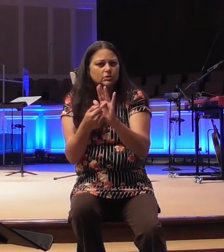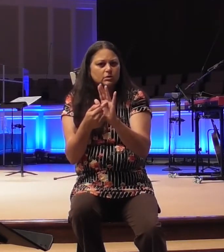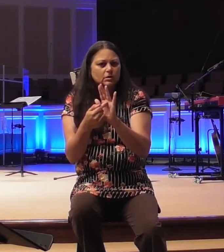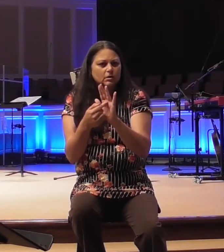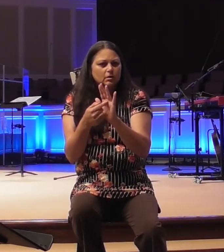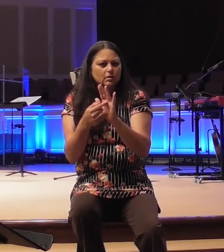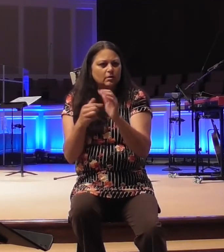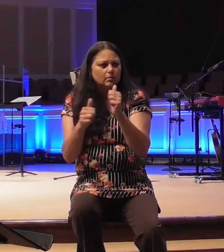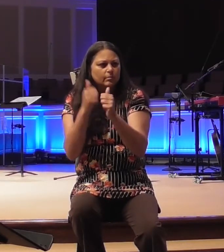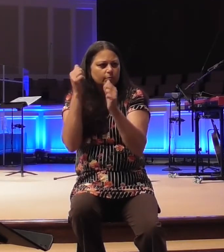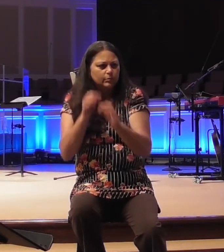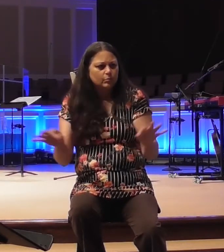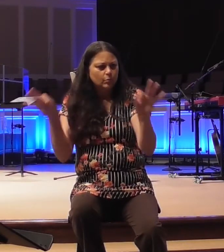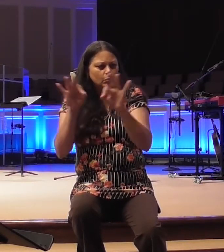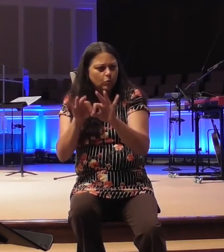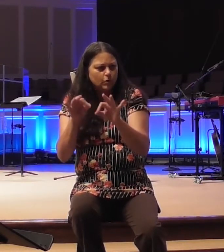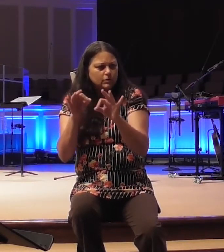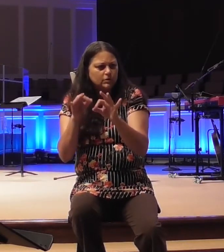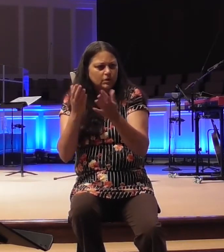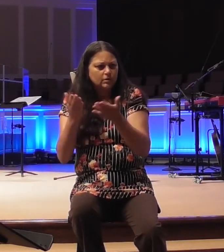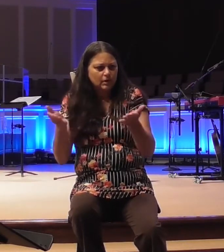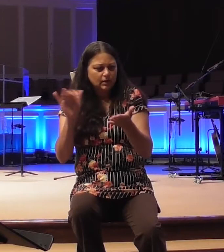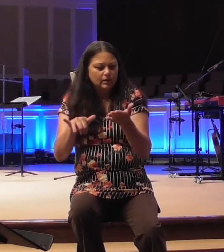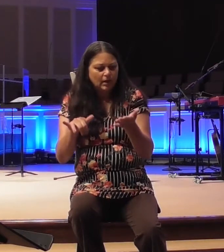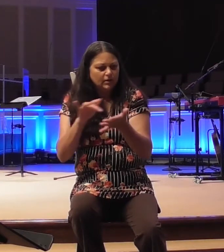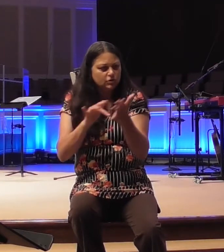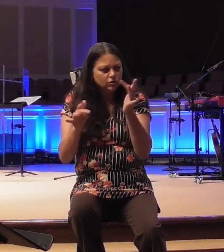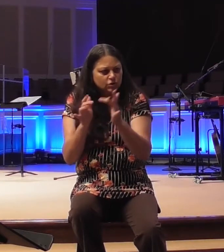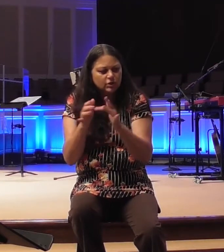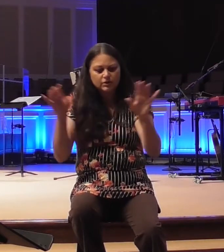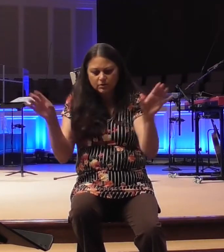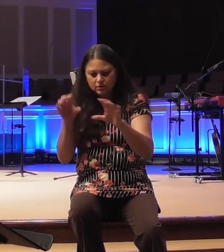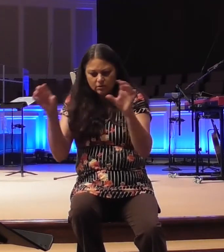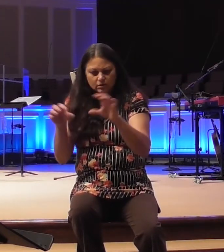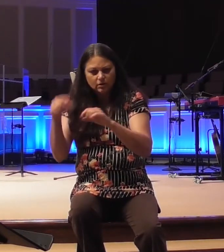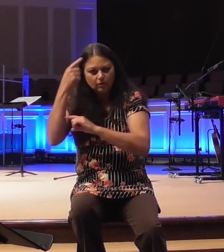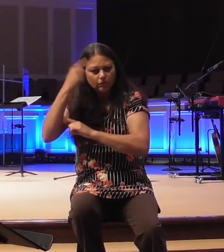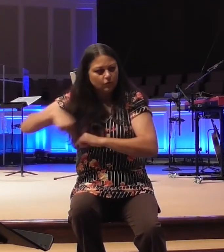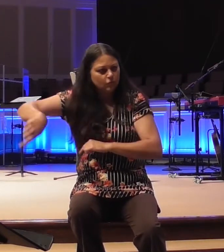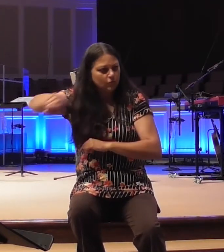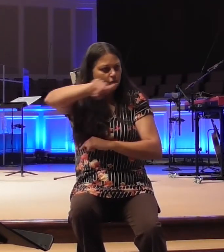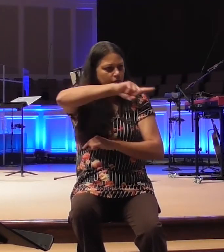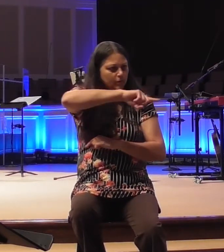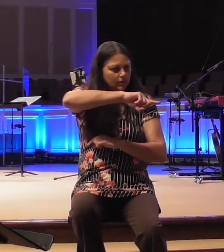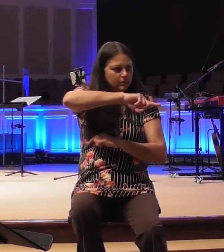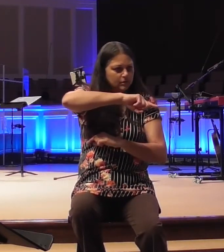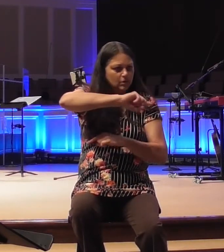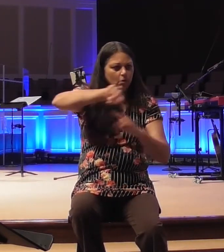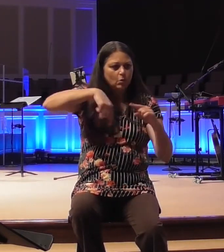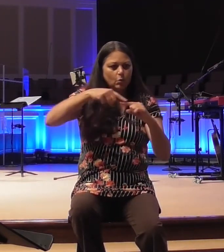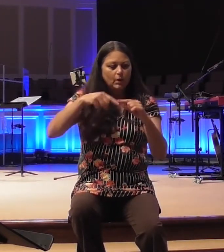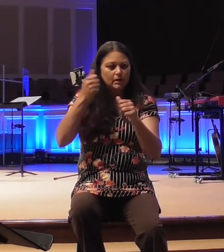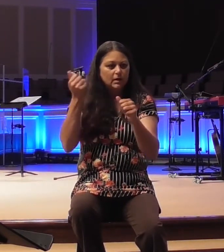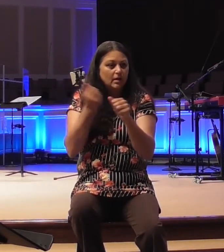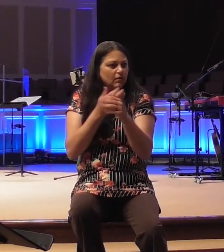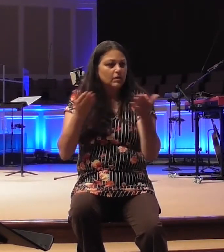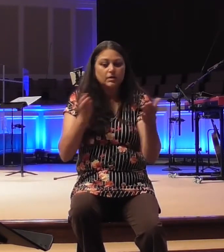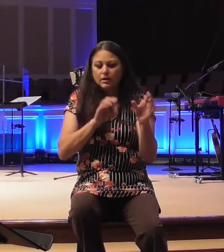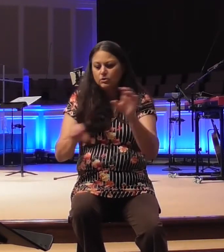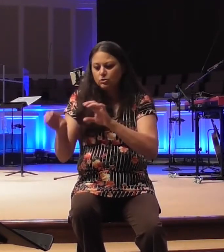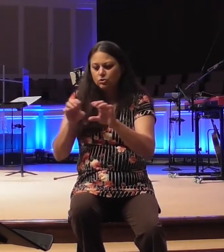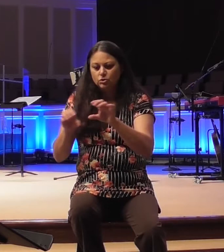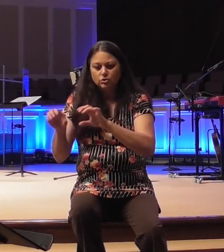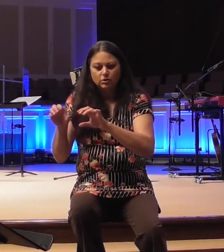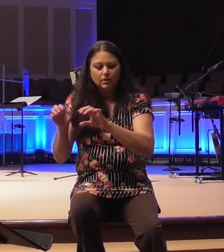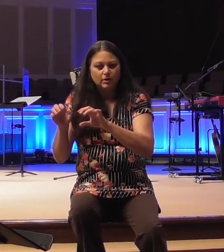things around which everything that's important and true and good can crystallize. And they provide for us a place to